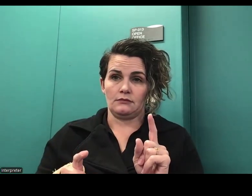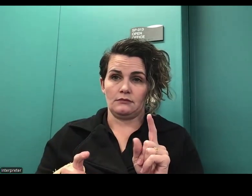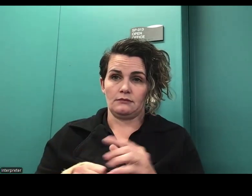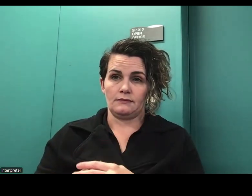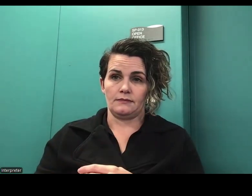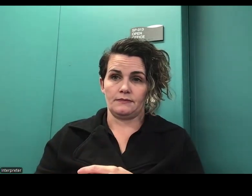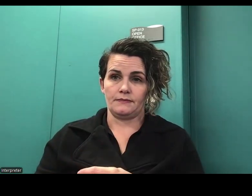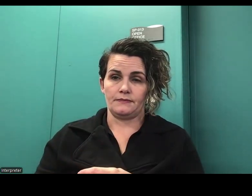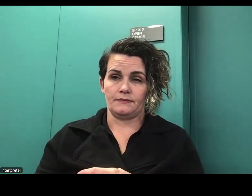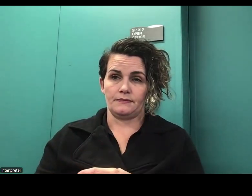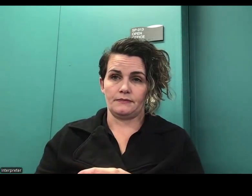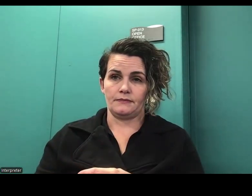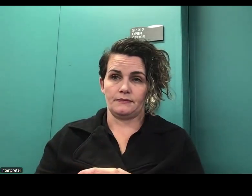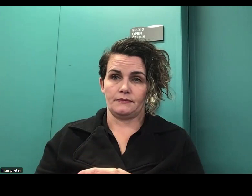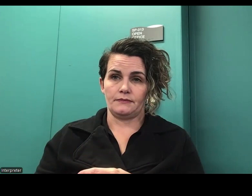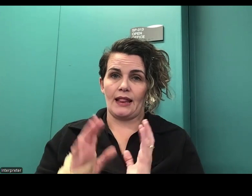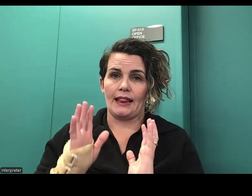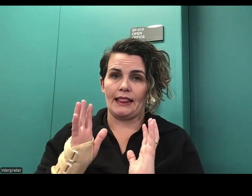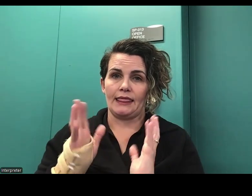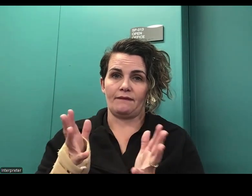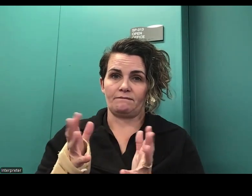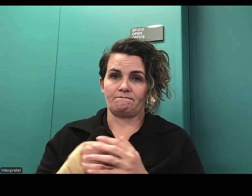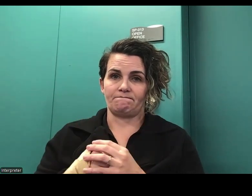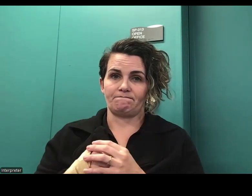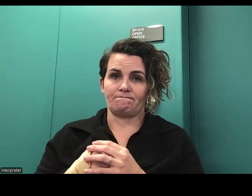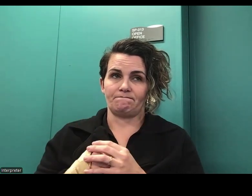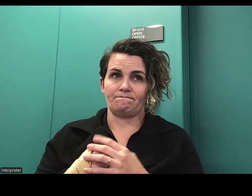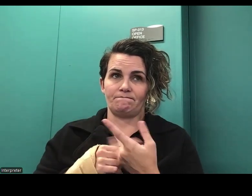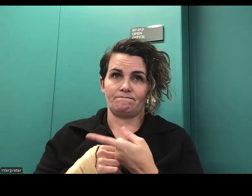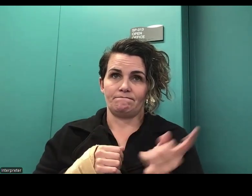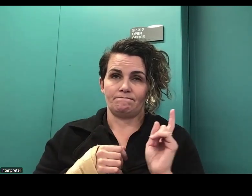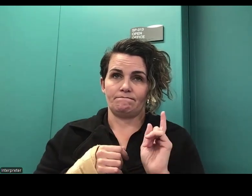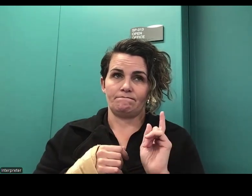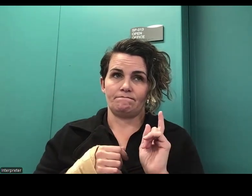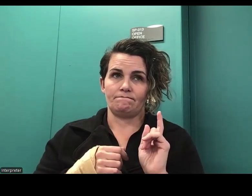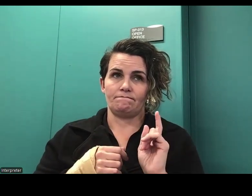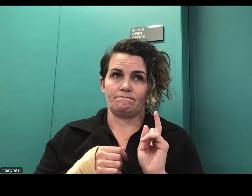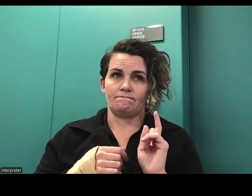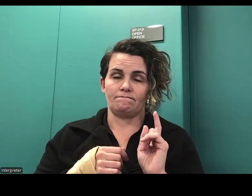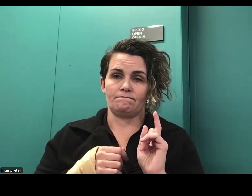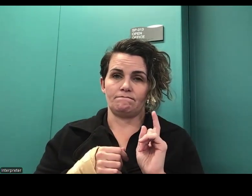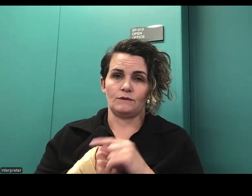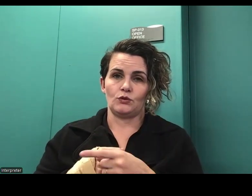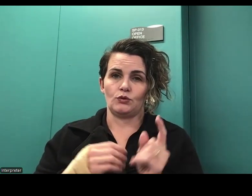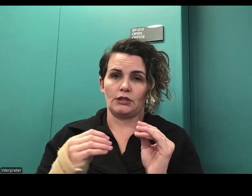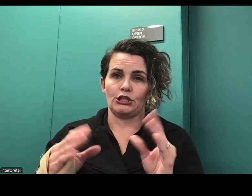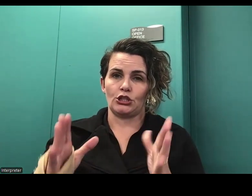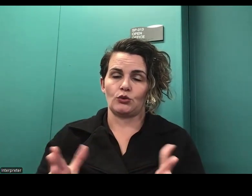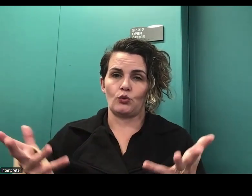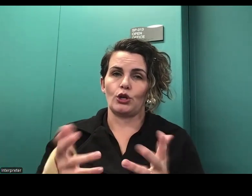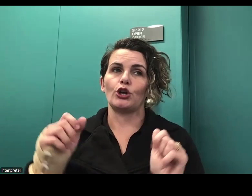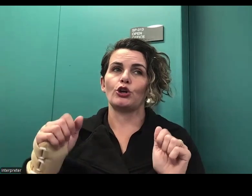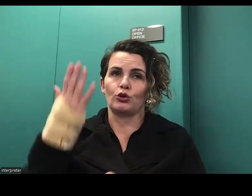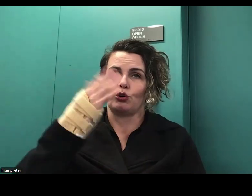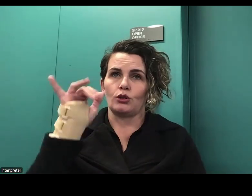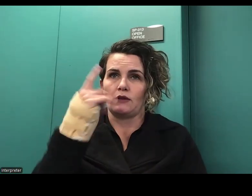Okay, just gonna leave that hanging in the air for y'all to talk about as educators, what that could look like for